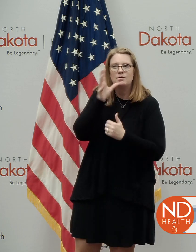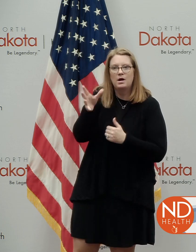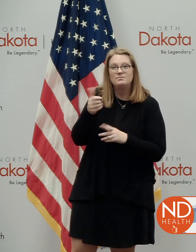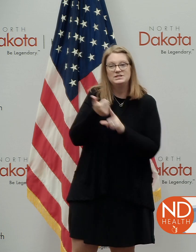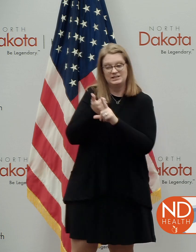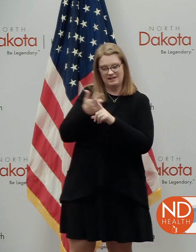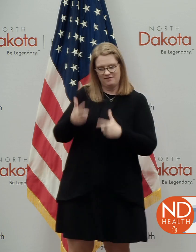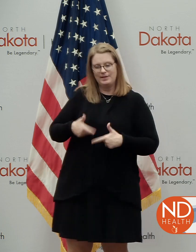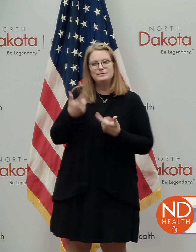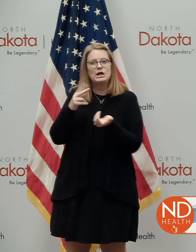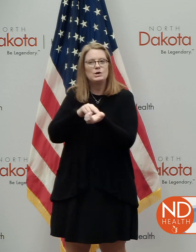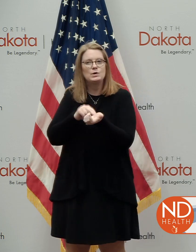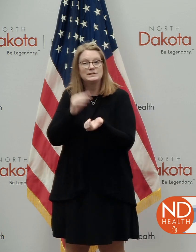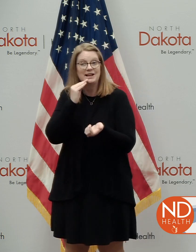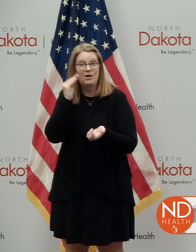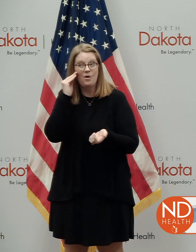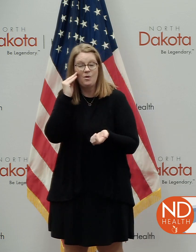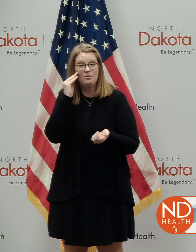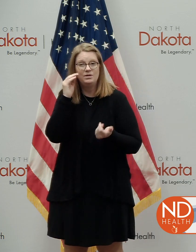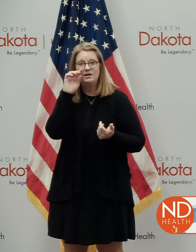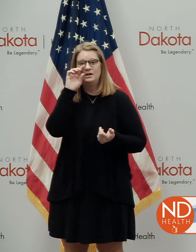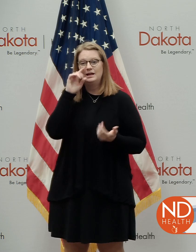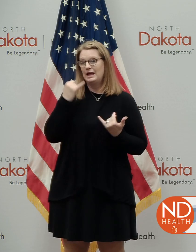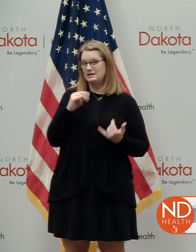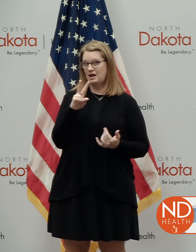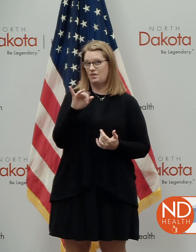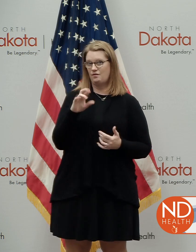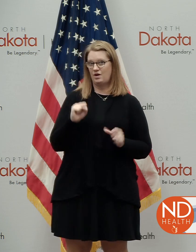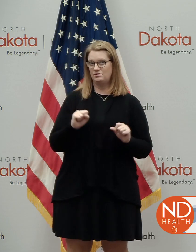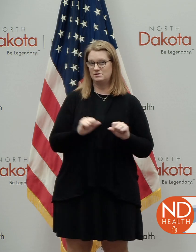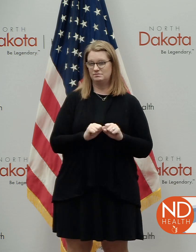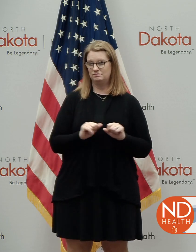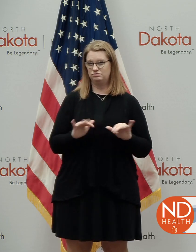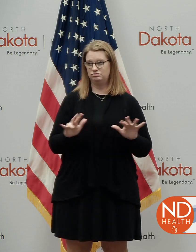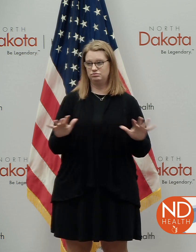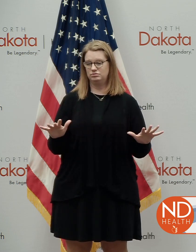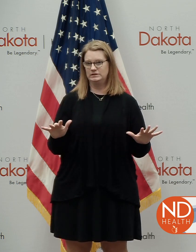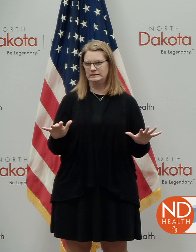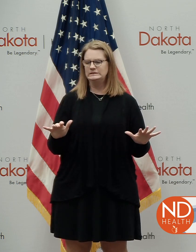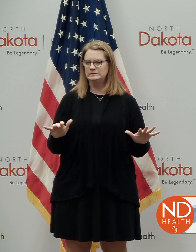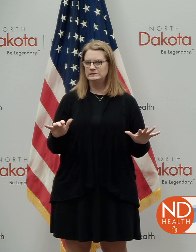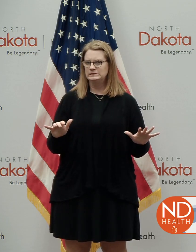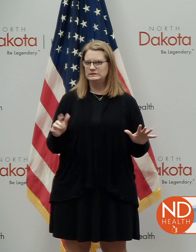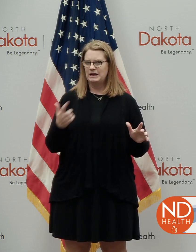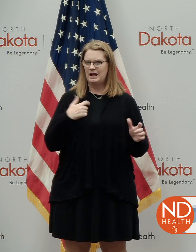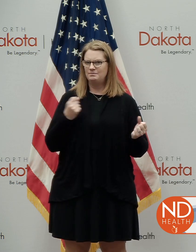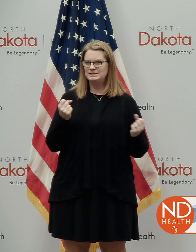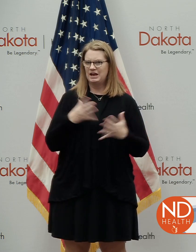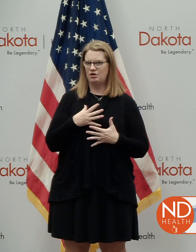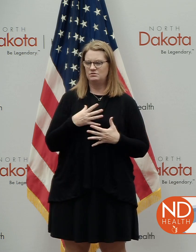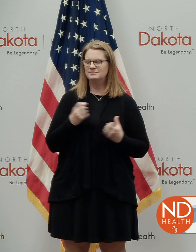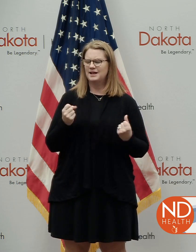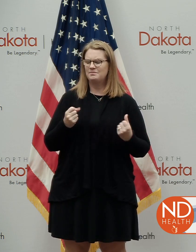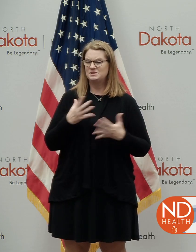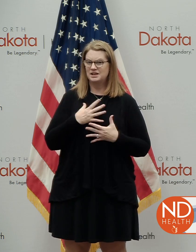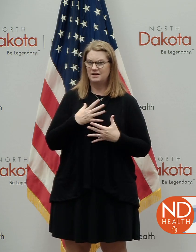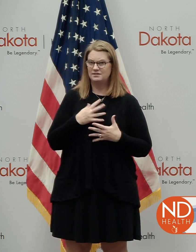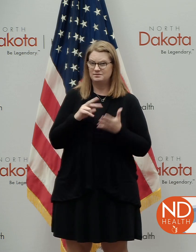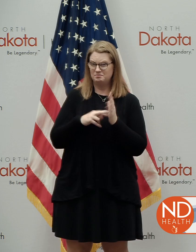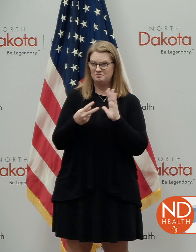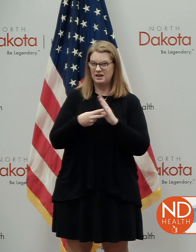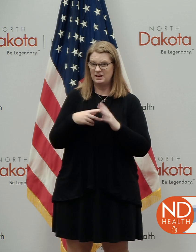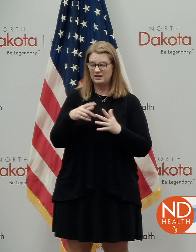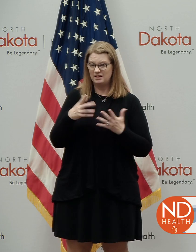of a nursing home, and at the rate that the virus continues to spread throughout our state, I'm fearful that for many of our families, we may not be able to spend the